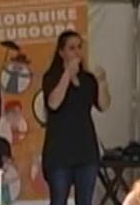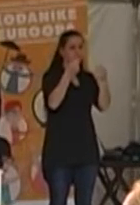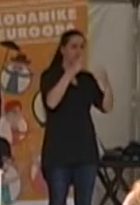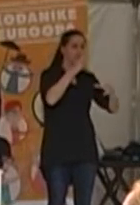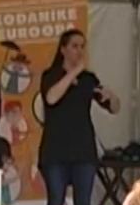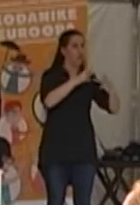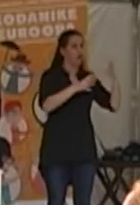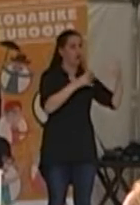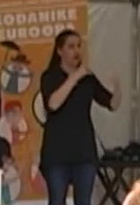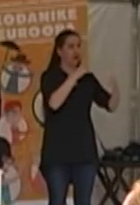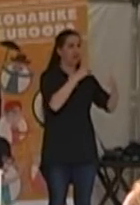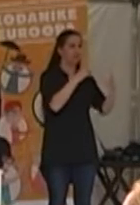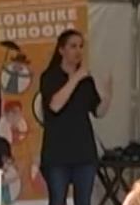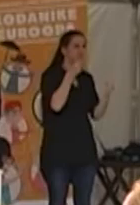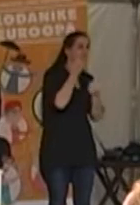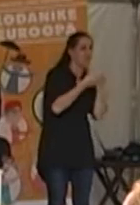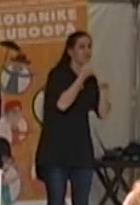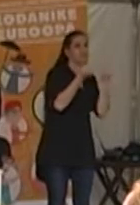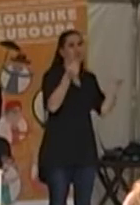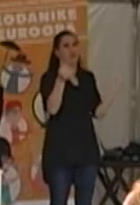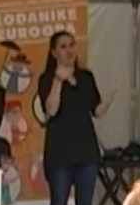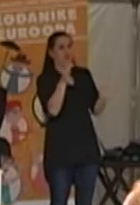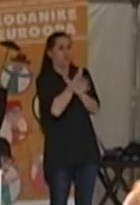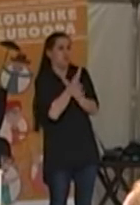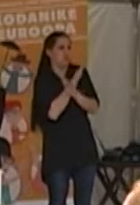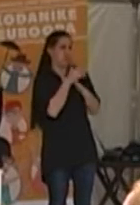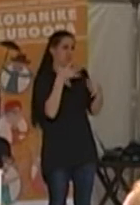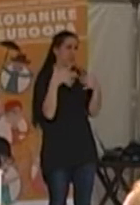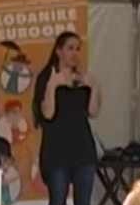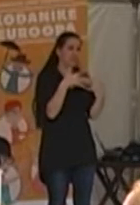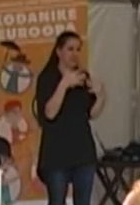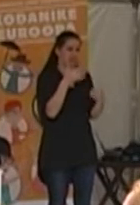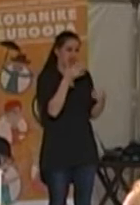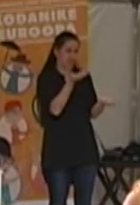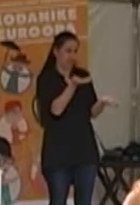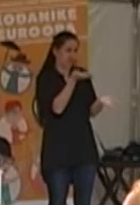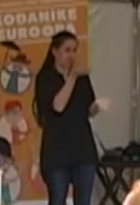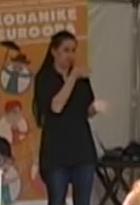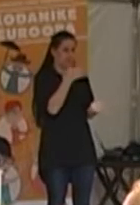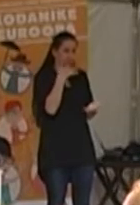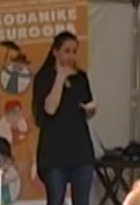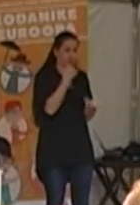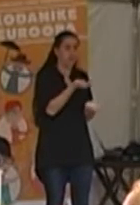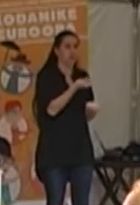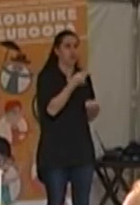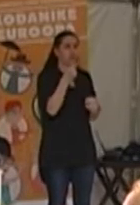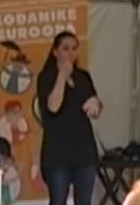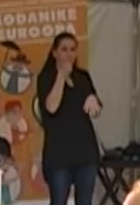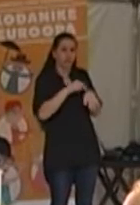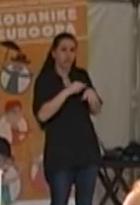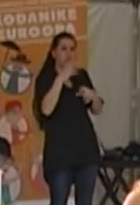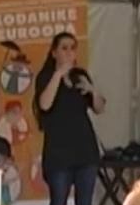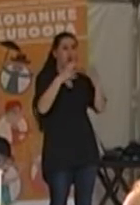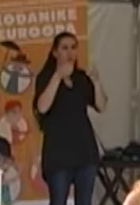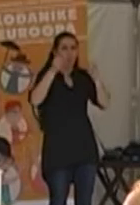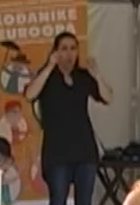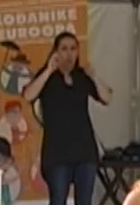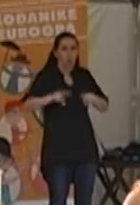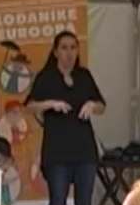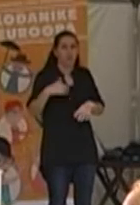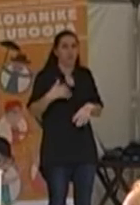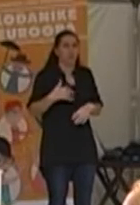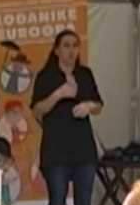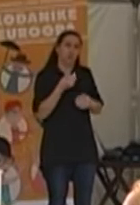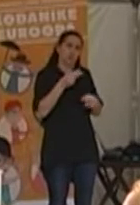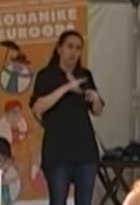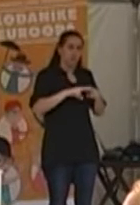death and violence and war, then you feel that the world is a more dangerous place. Quite